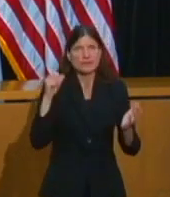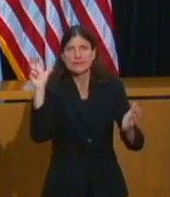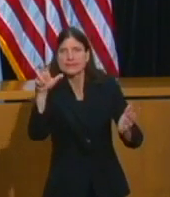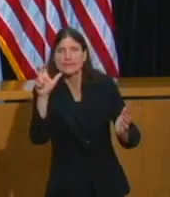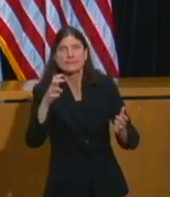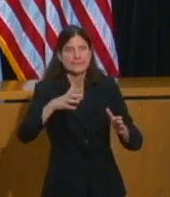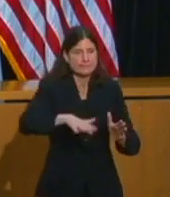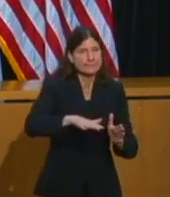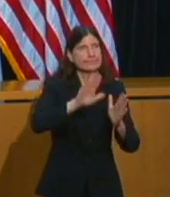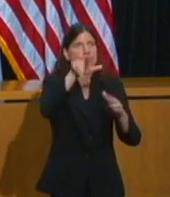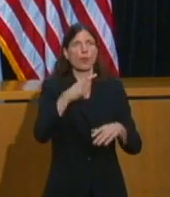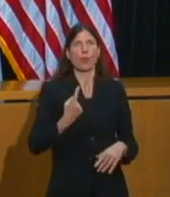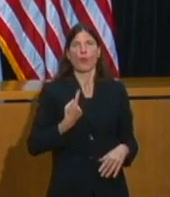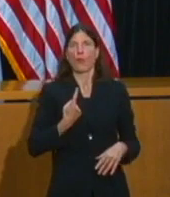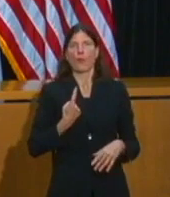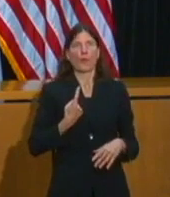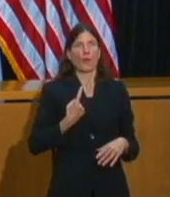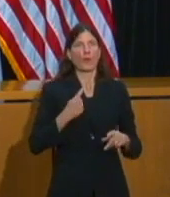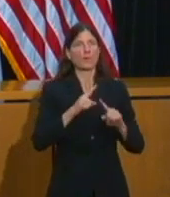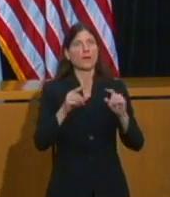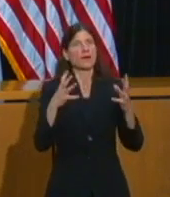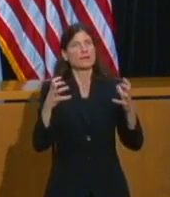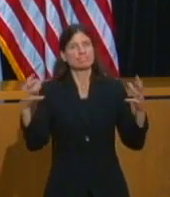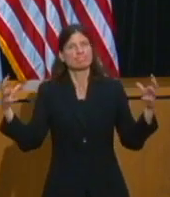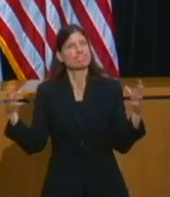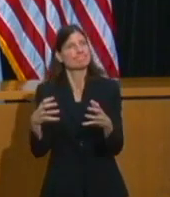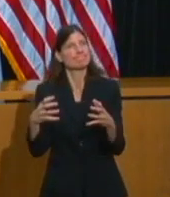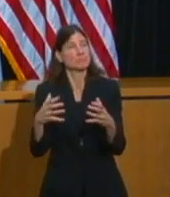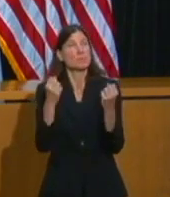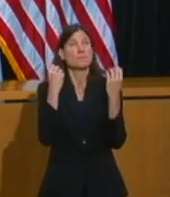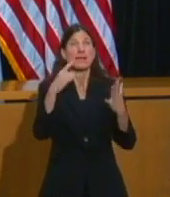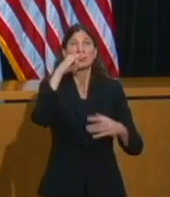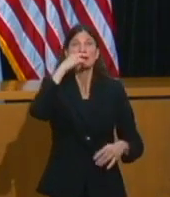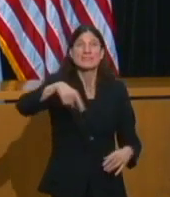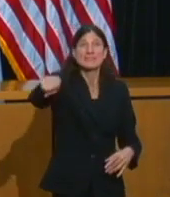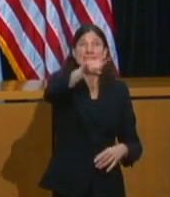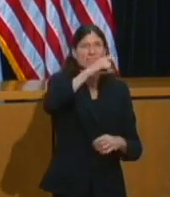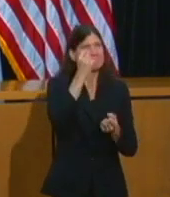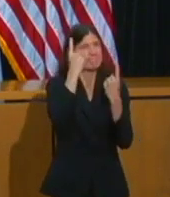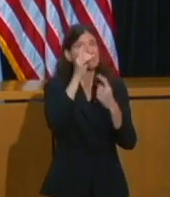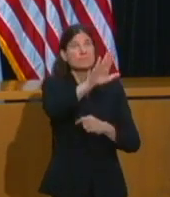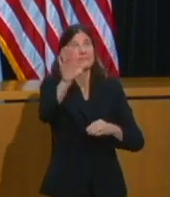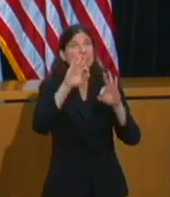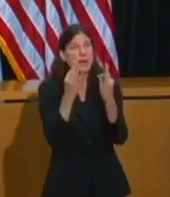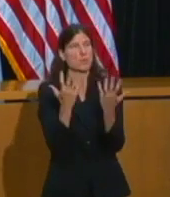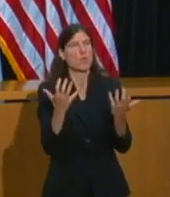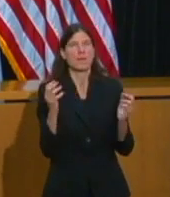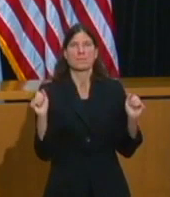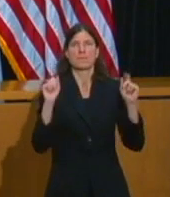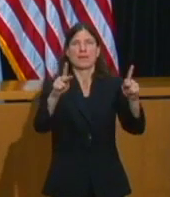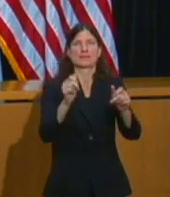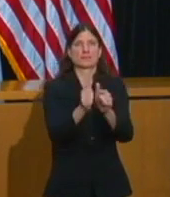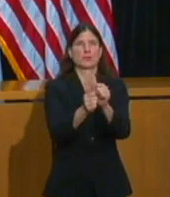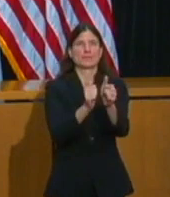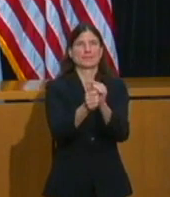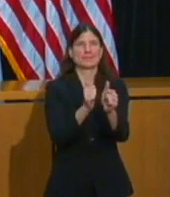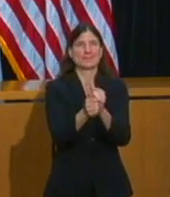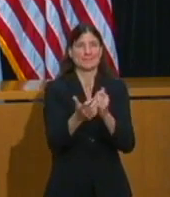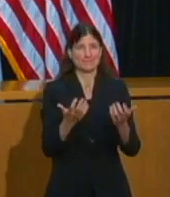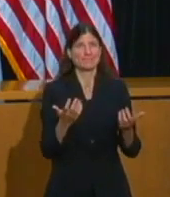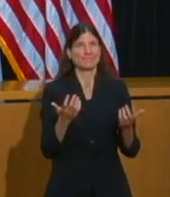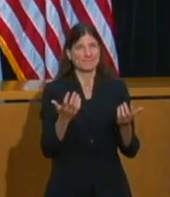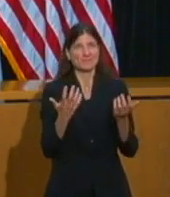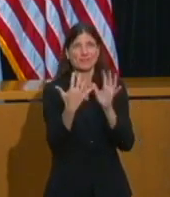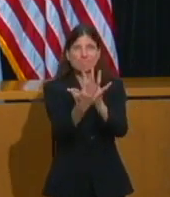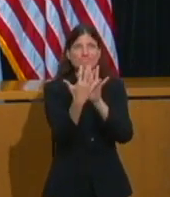games and events that they a big part of their lives. As the part of Monday's order, as the governor talked about,